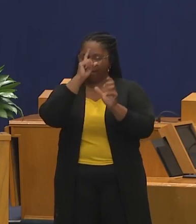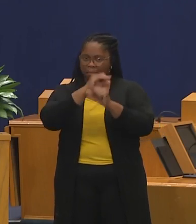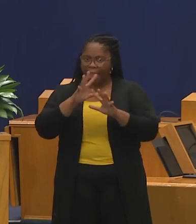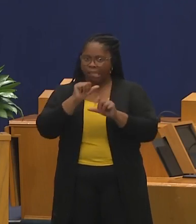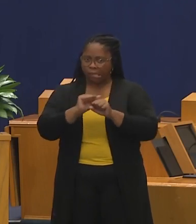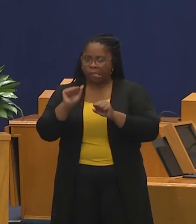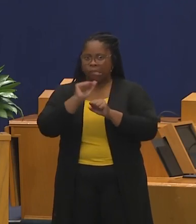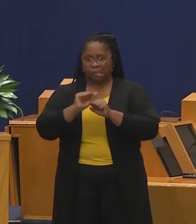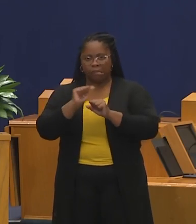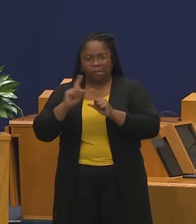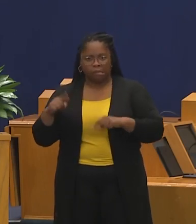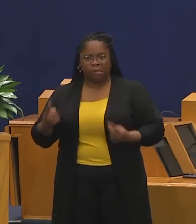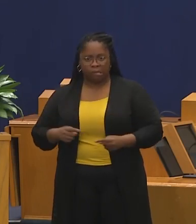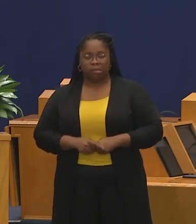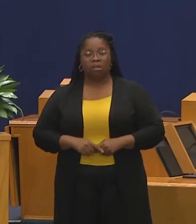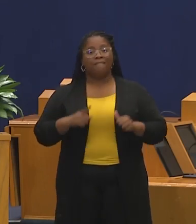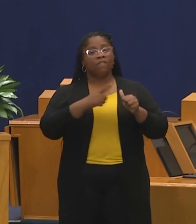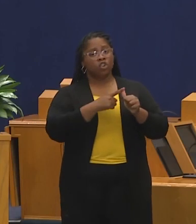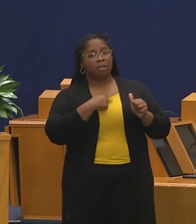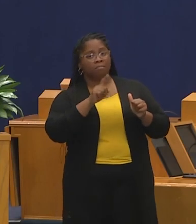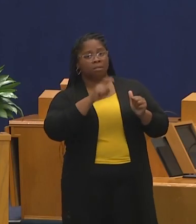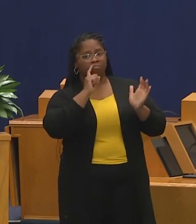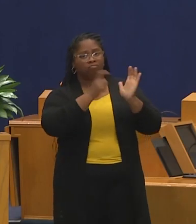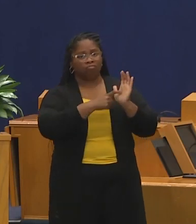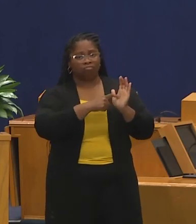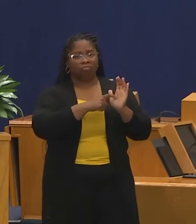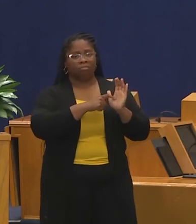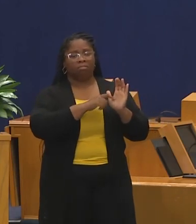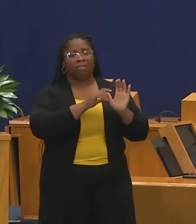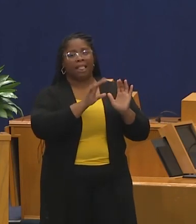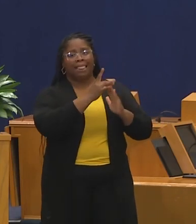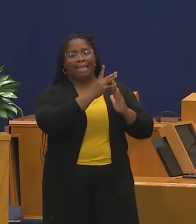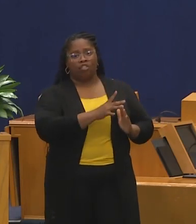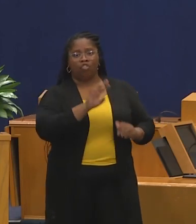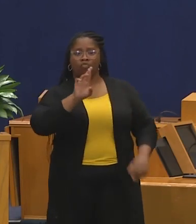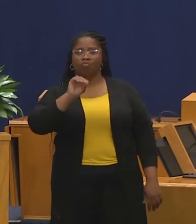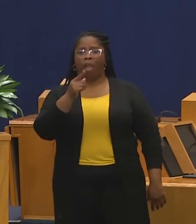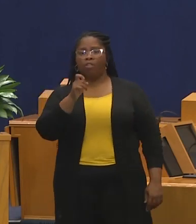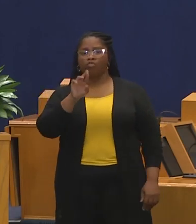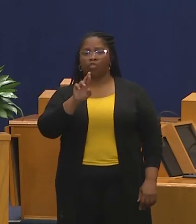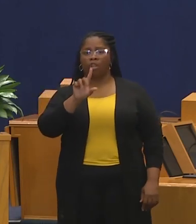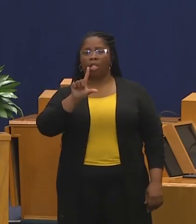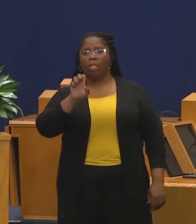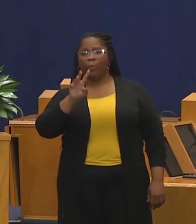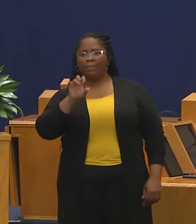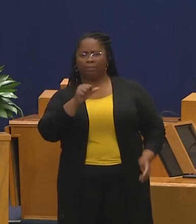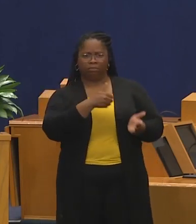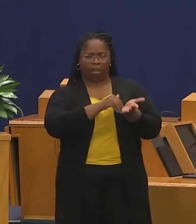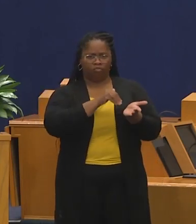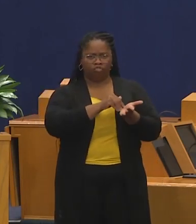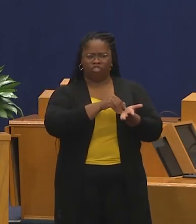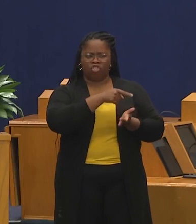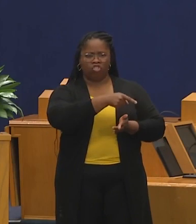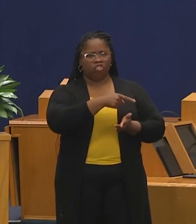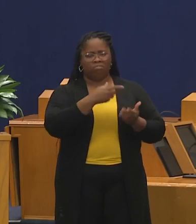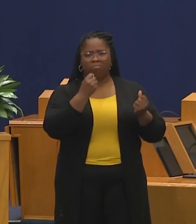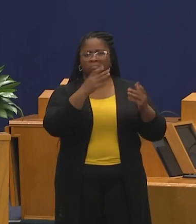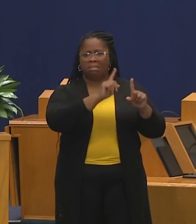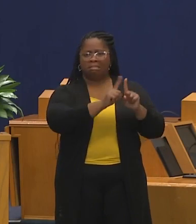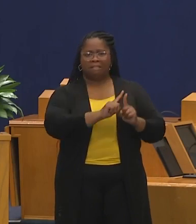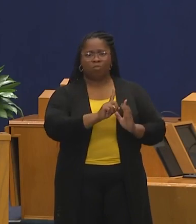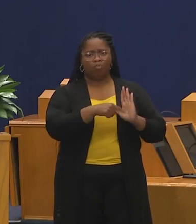several weeks. First, I have to acknowledge the team lead, Dr. Roger Lewis. Dr. Lewis wears many hats, but